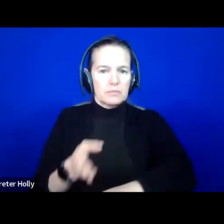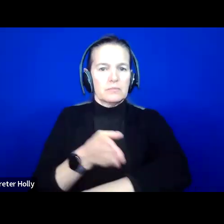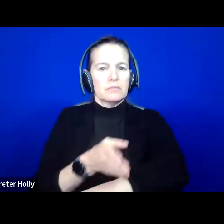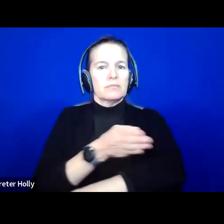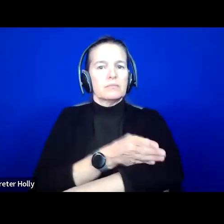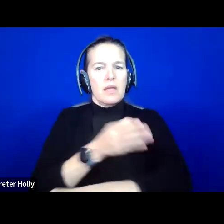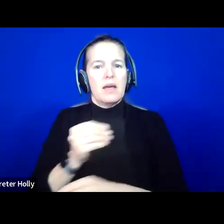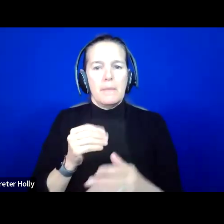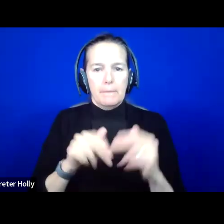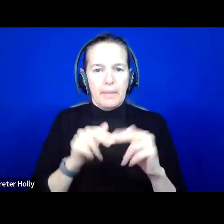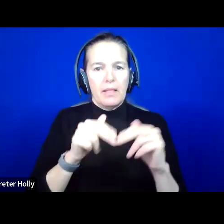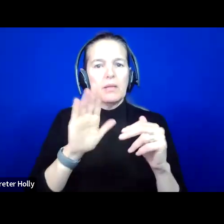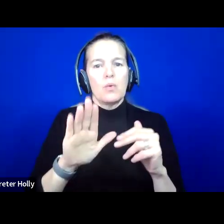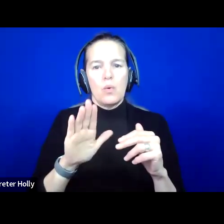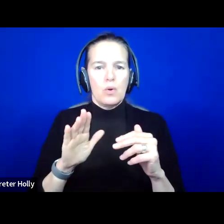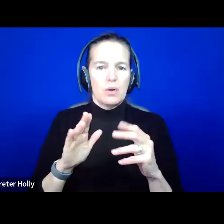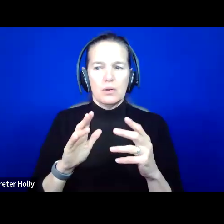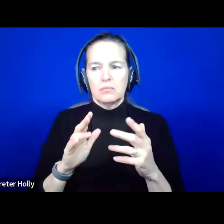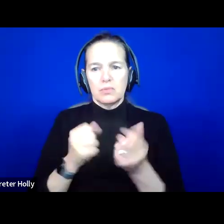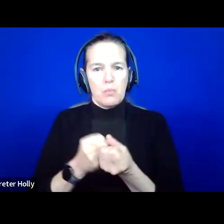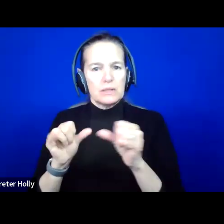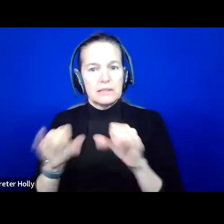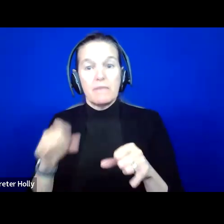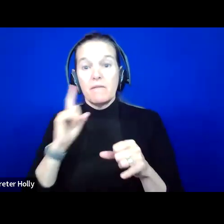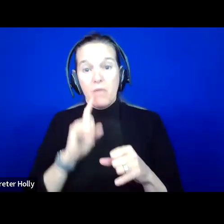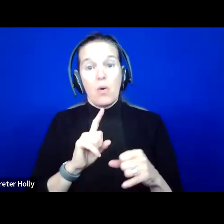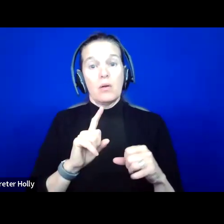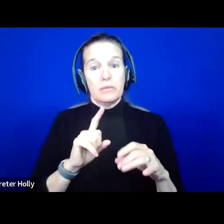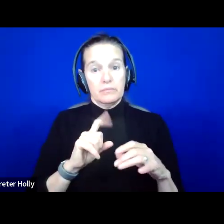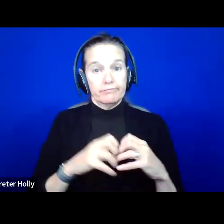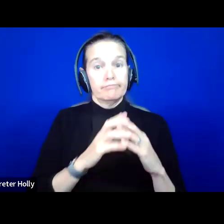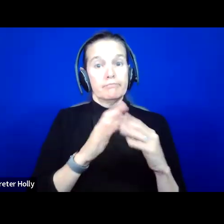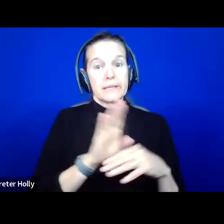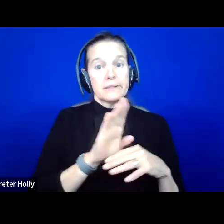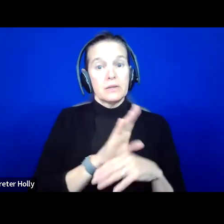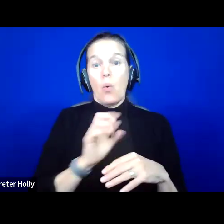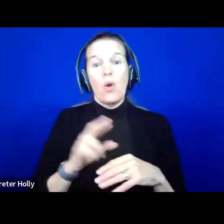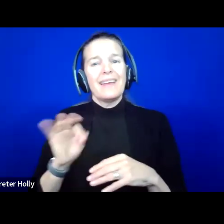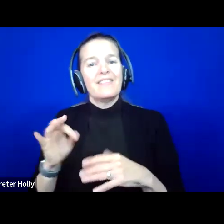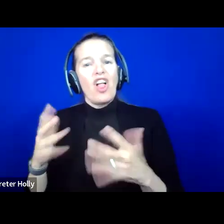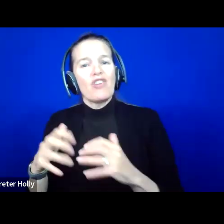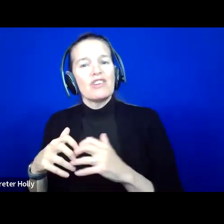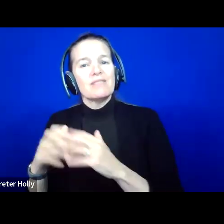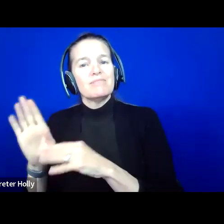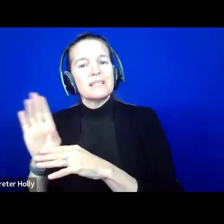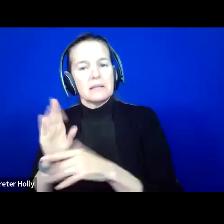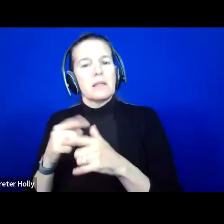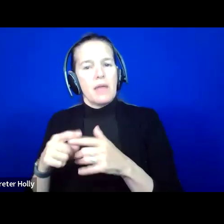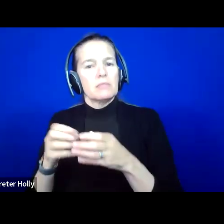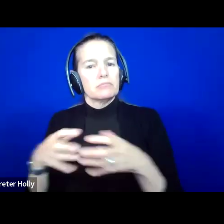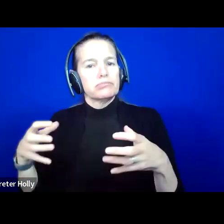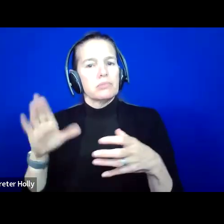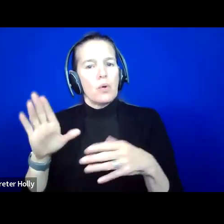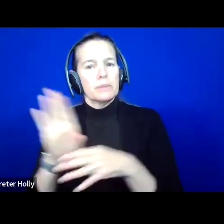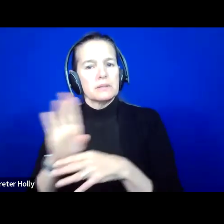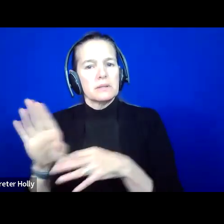support system towards entrepreneurship, or if you already have a business, building your business even more. Networking with SCORE, if